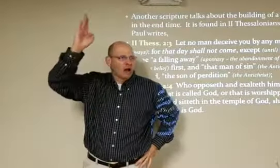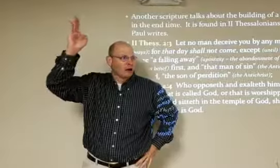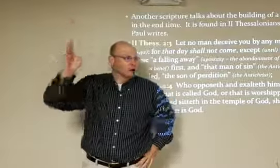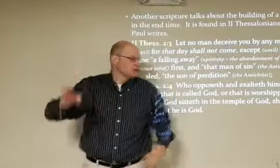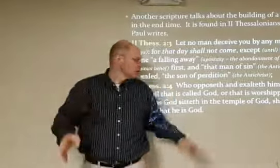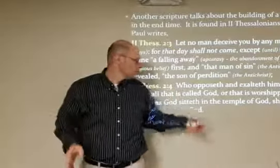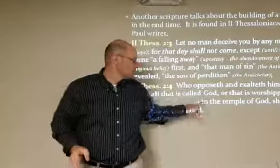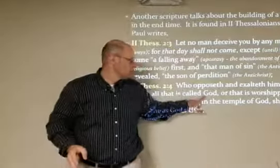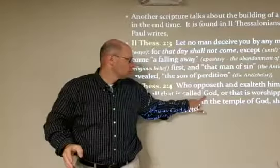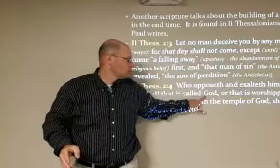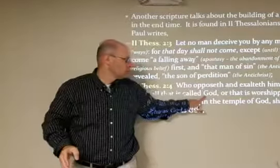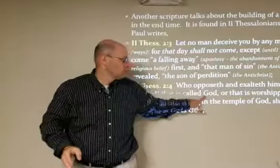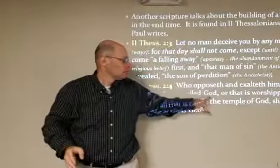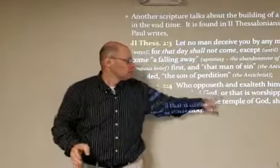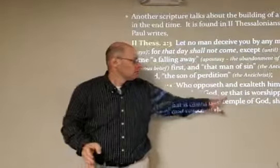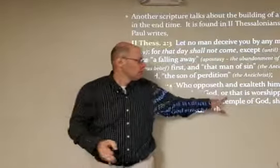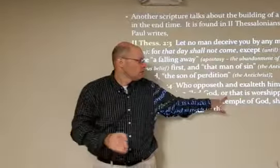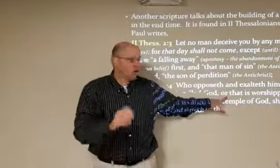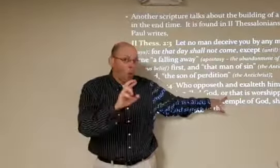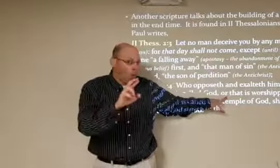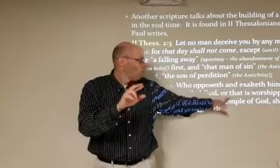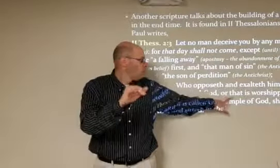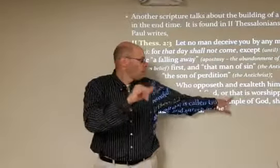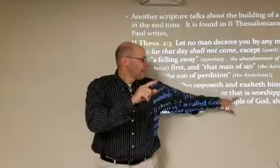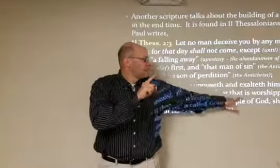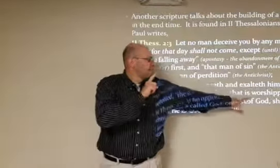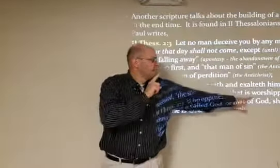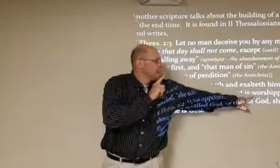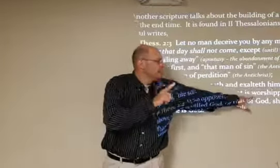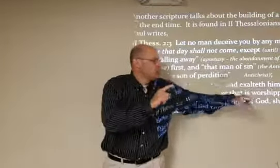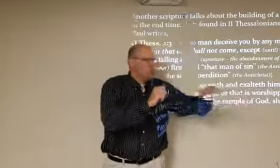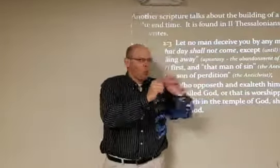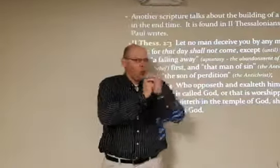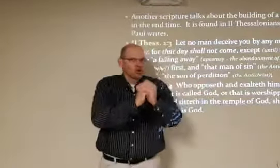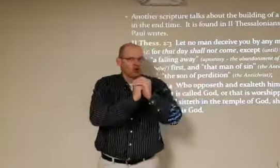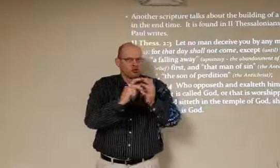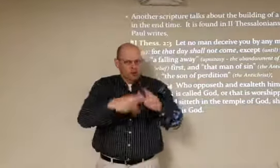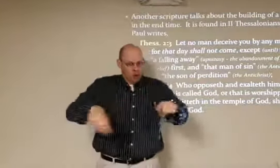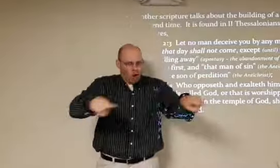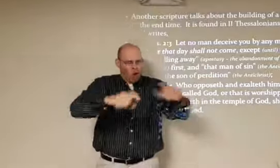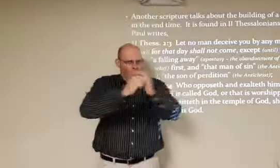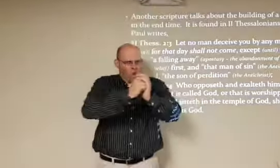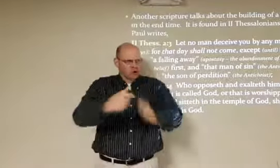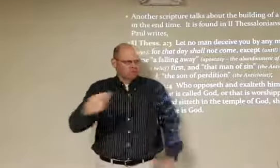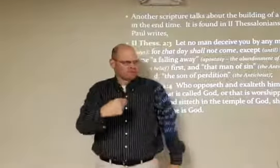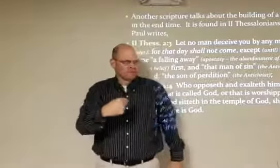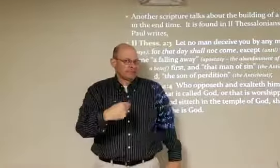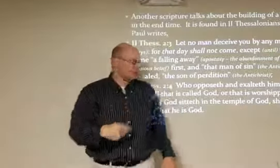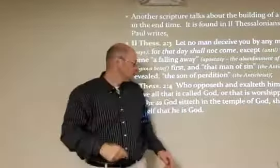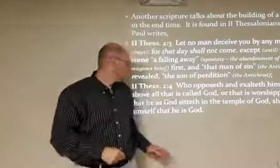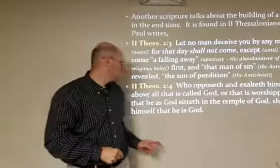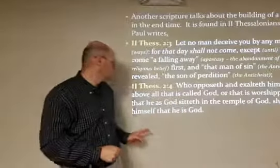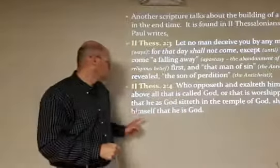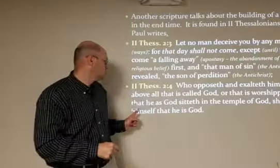The Antichrist is going to want to be exalted above God because he's going to say he is God. Scripture is